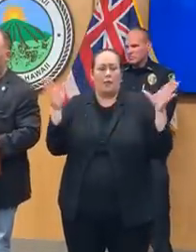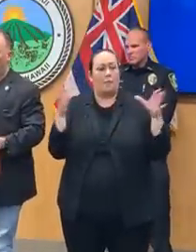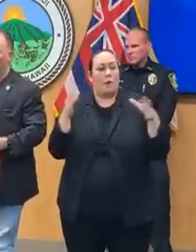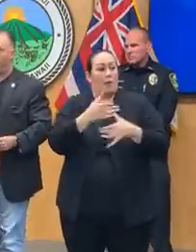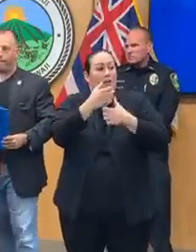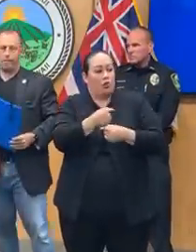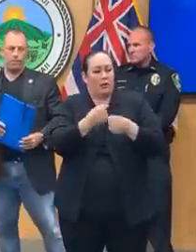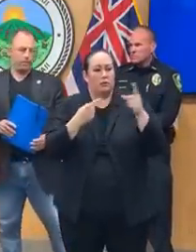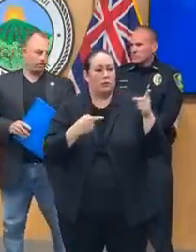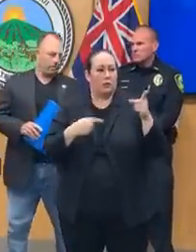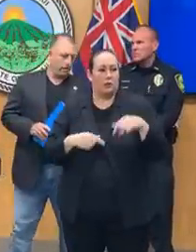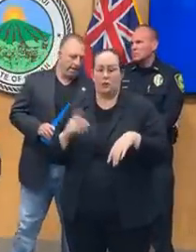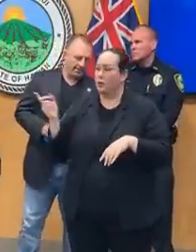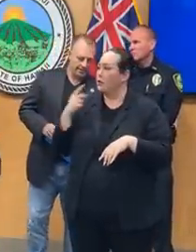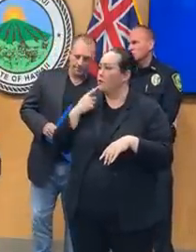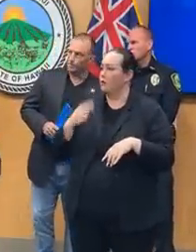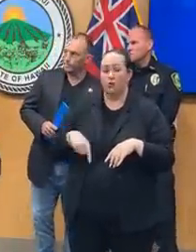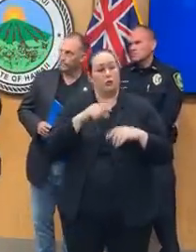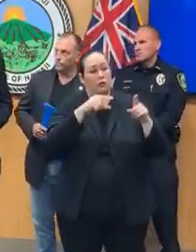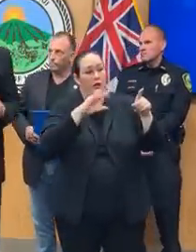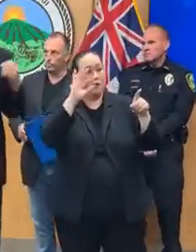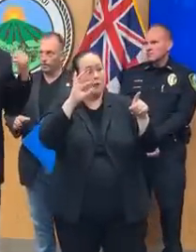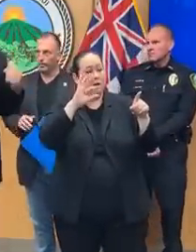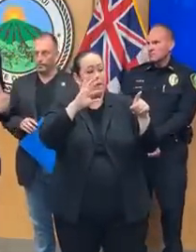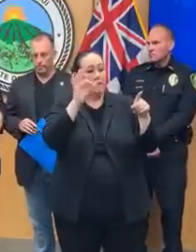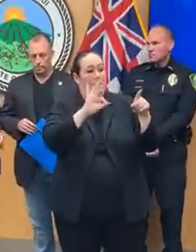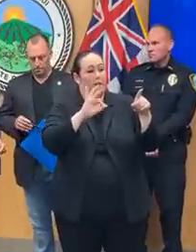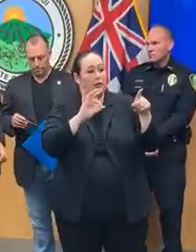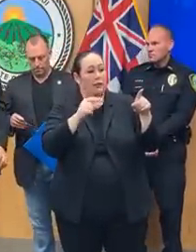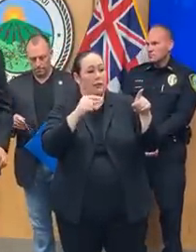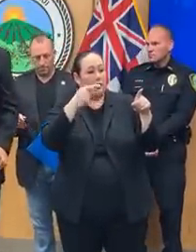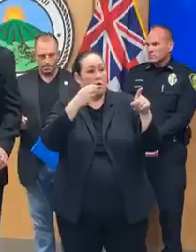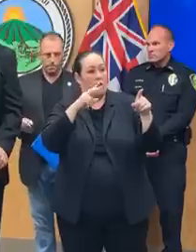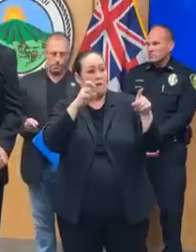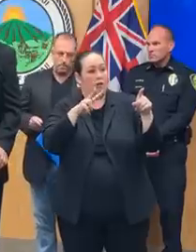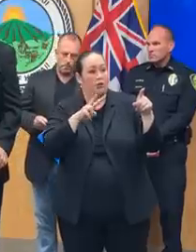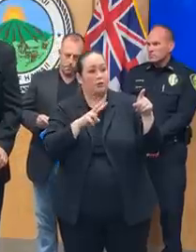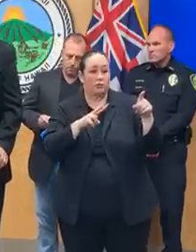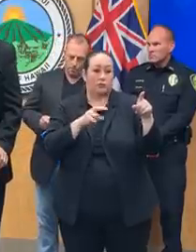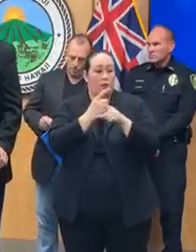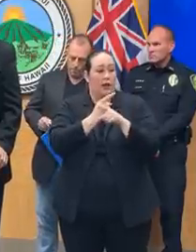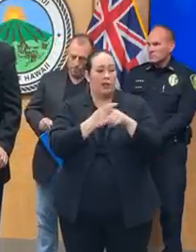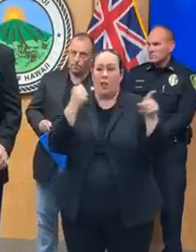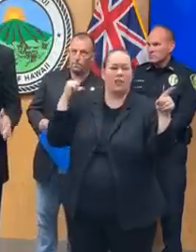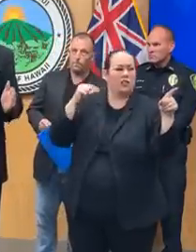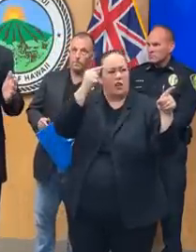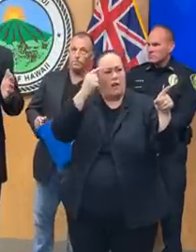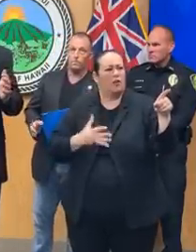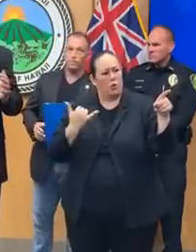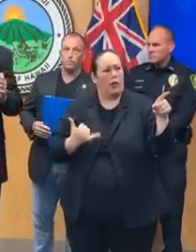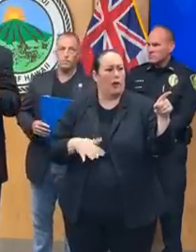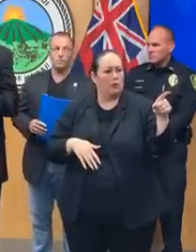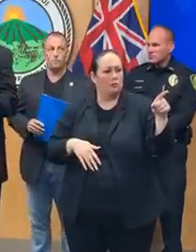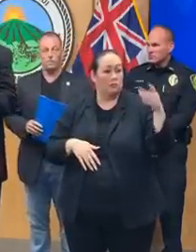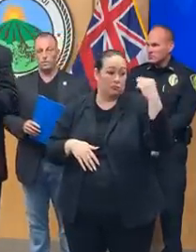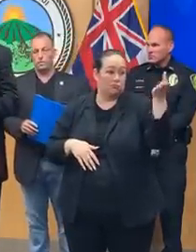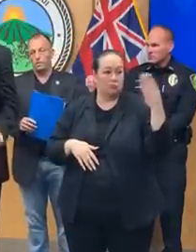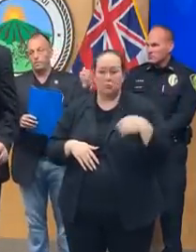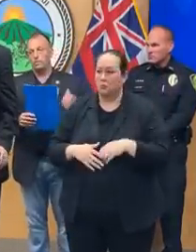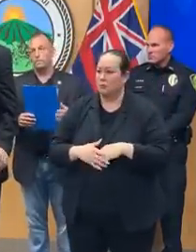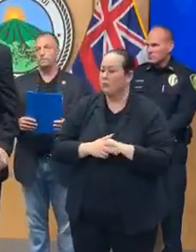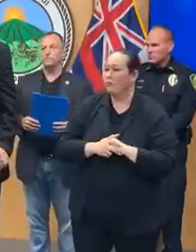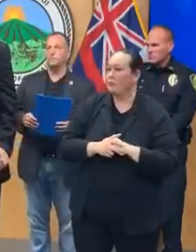Stand by. You said Farrington, right? Yeah. The governor's. Yeah. Yeah, he's the governor right now. Let me just say to you, I can't